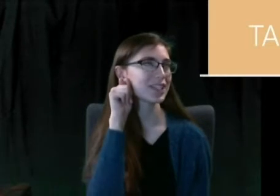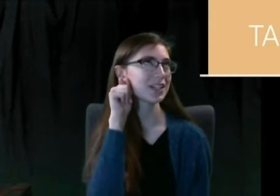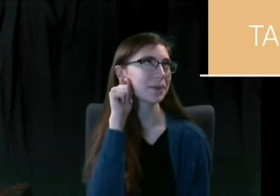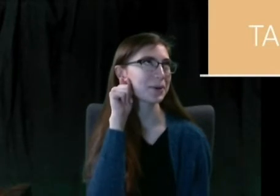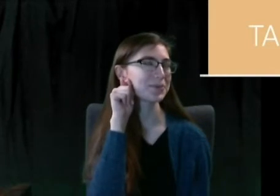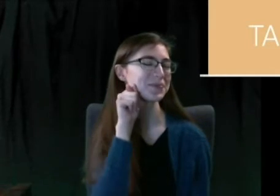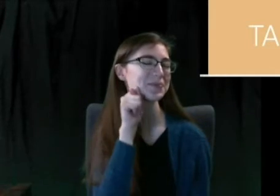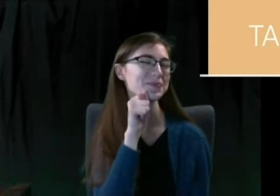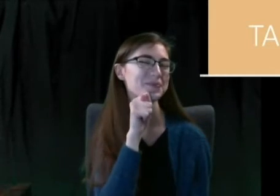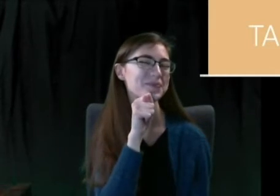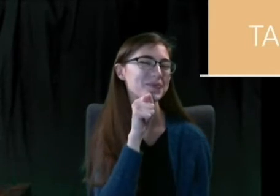cheekbone.